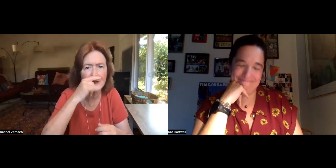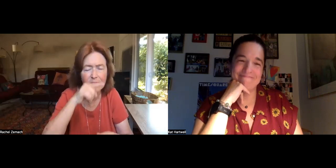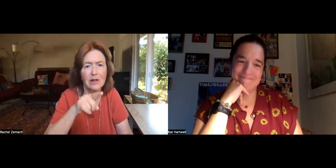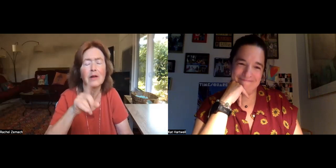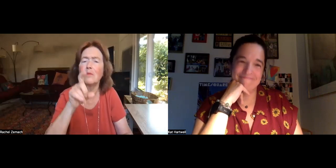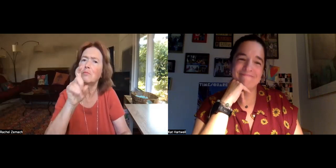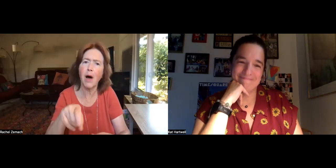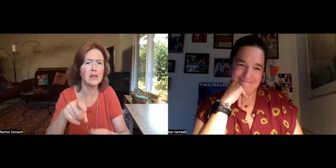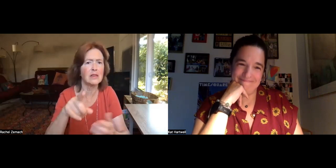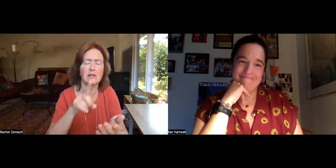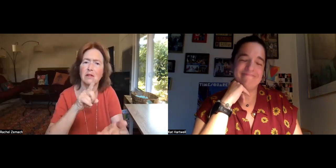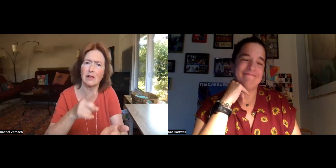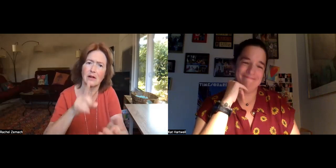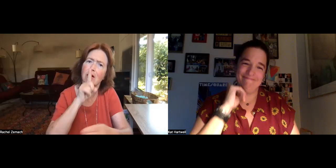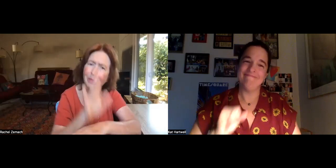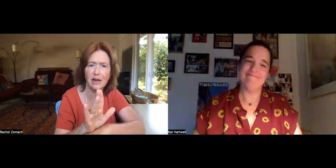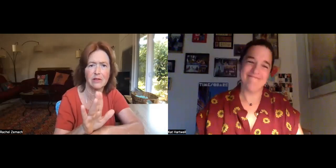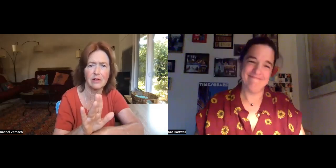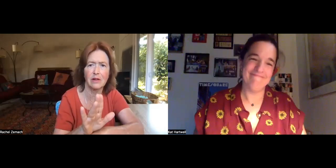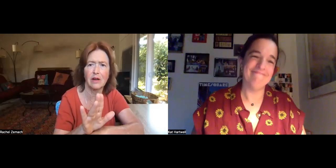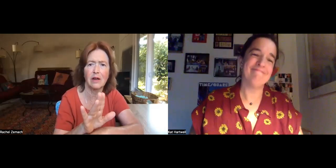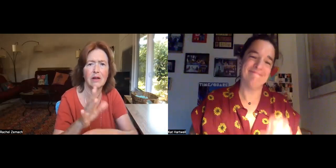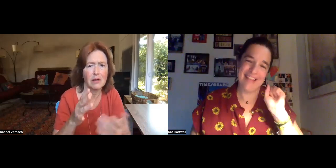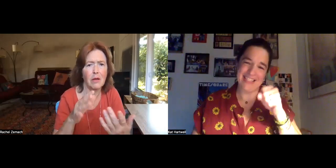Kid must commit. Yeah.